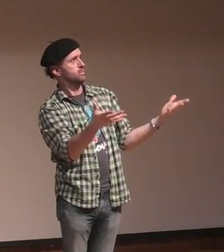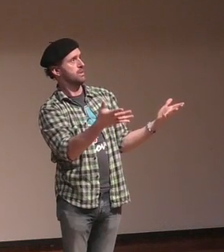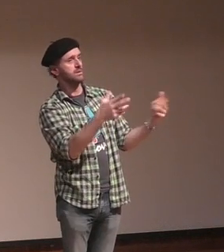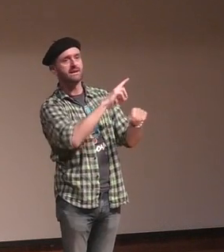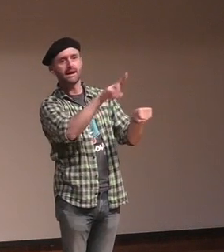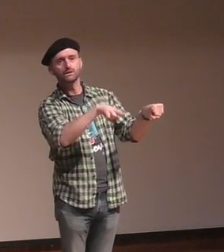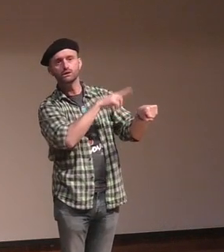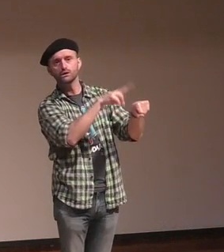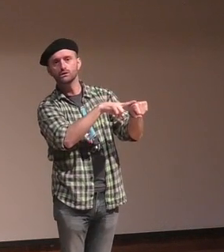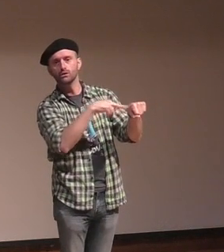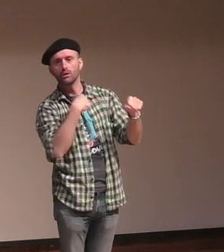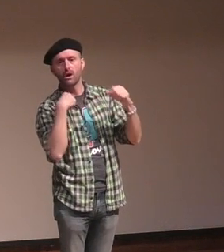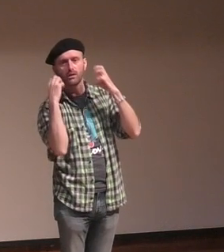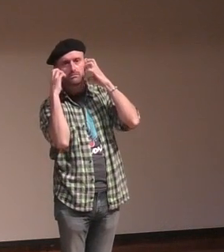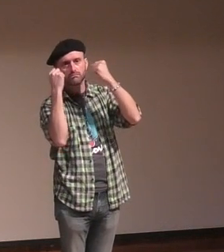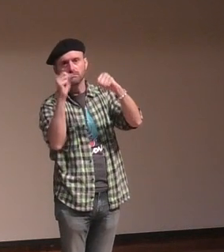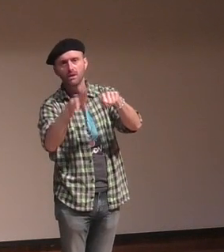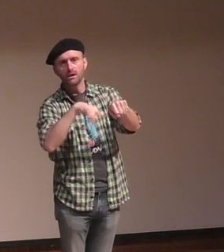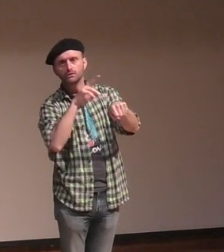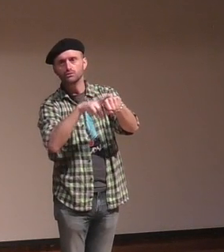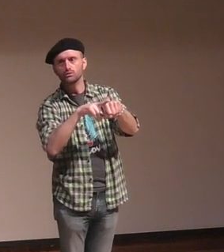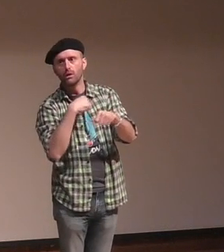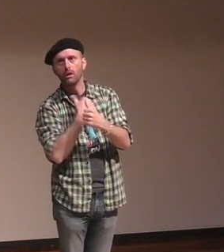in connecting really came through